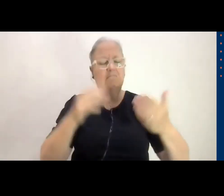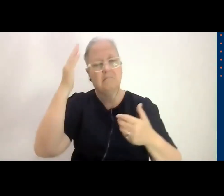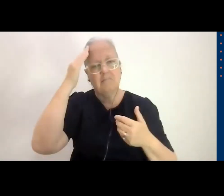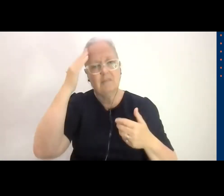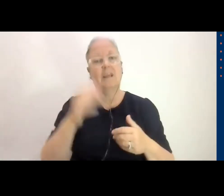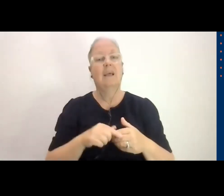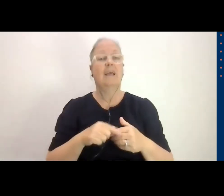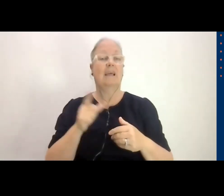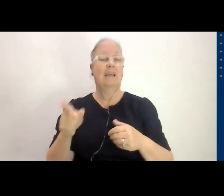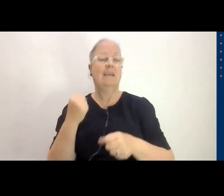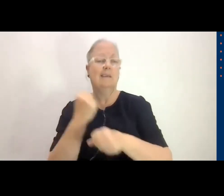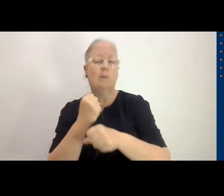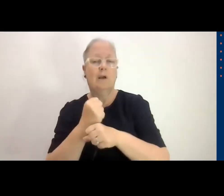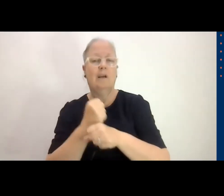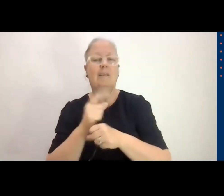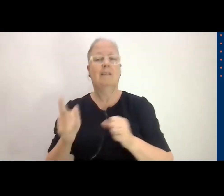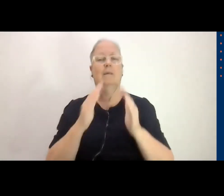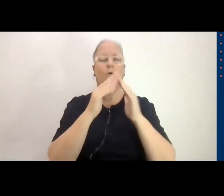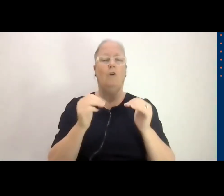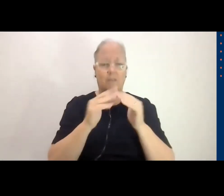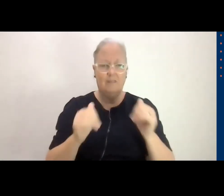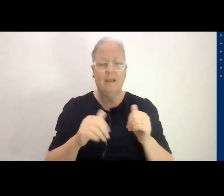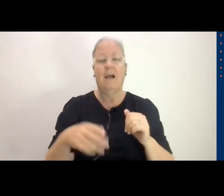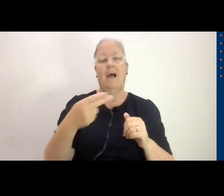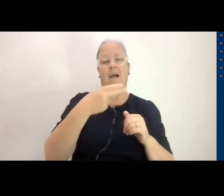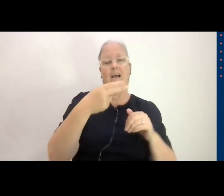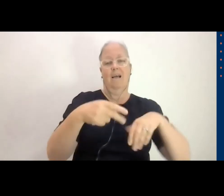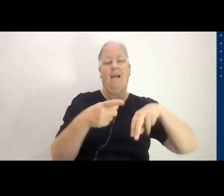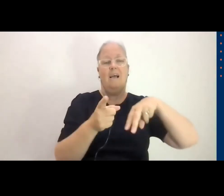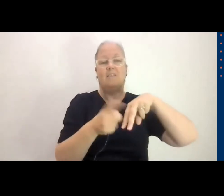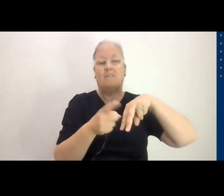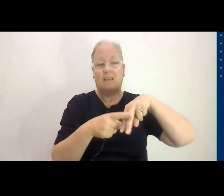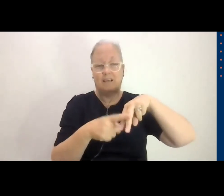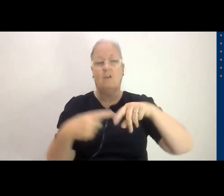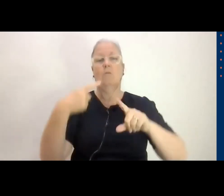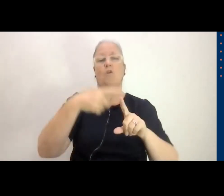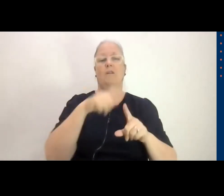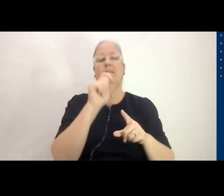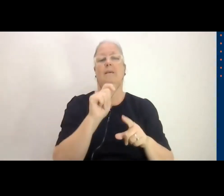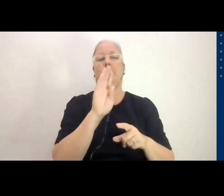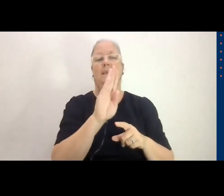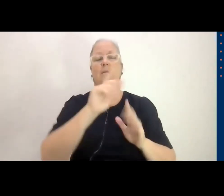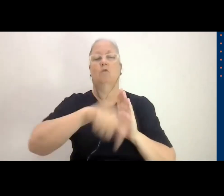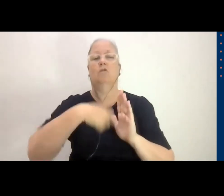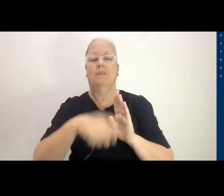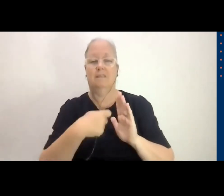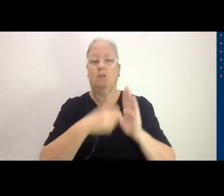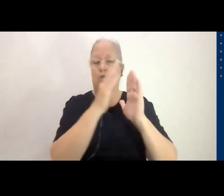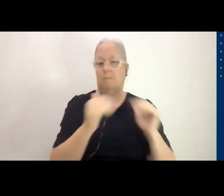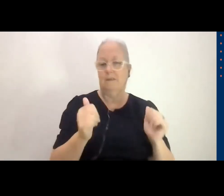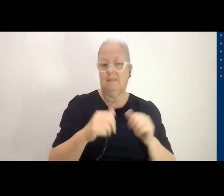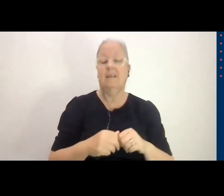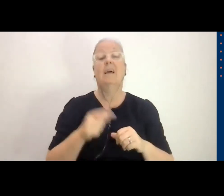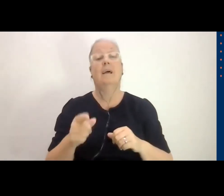TB project in Egypt. And so, Walid, my question to you is, women and girls all around the world face serious barriers